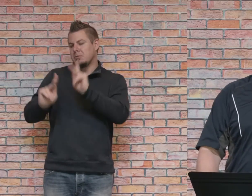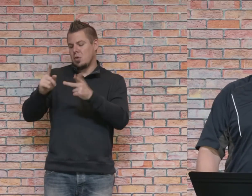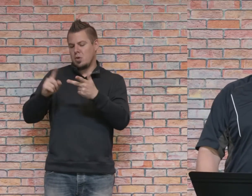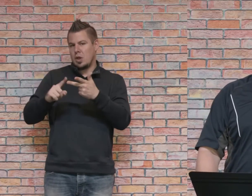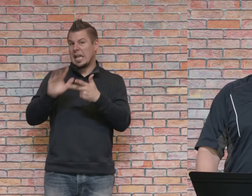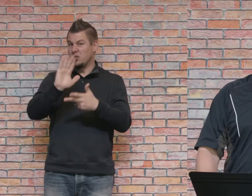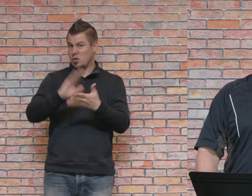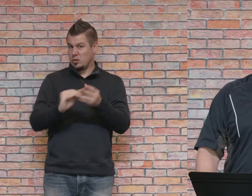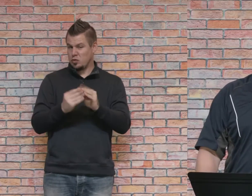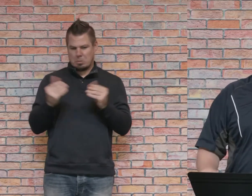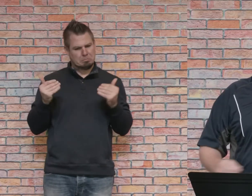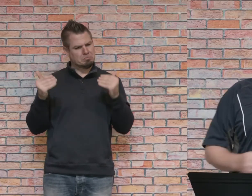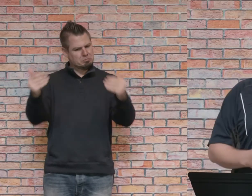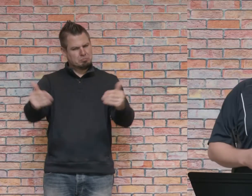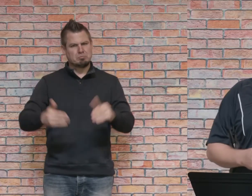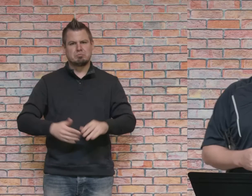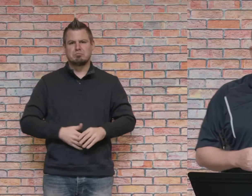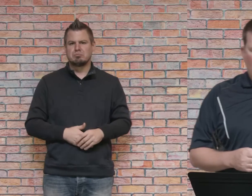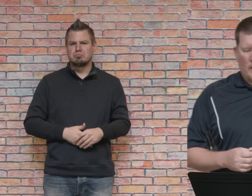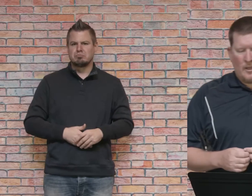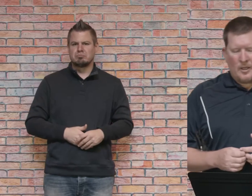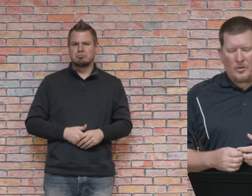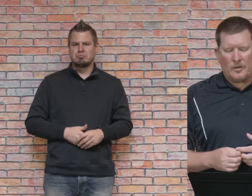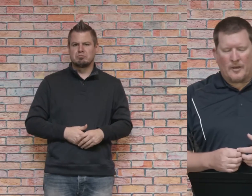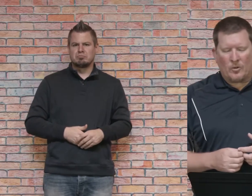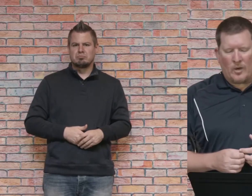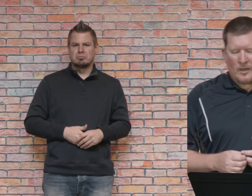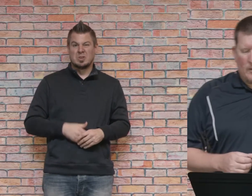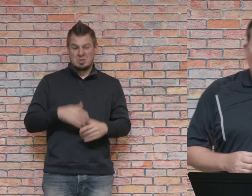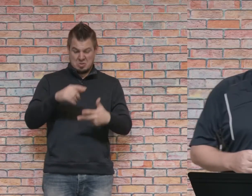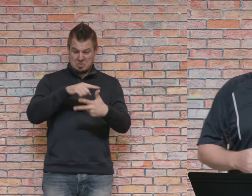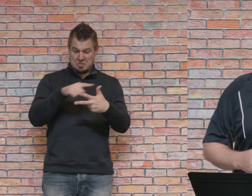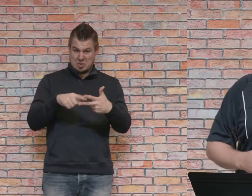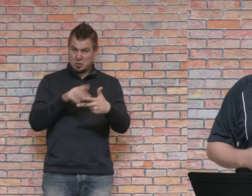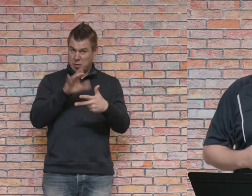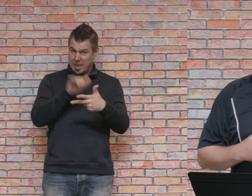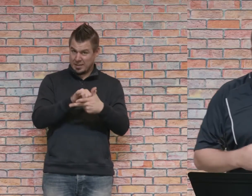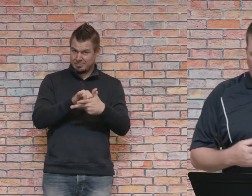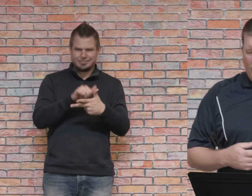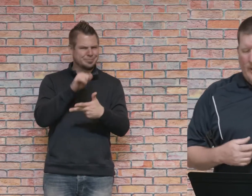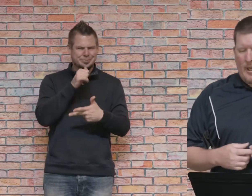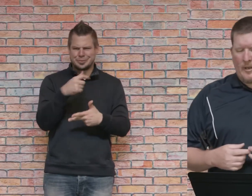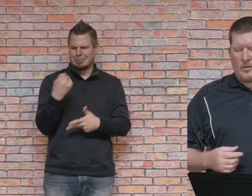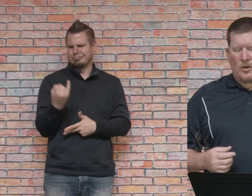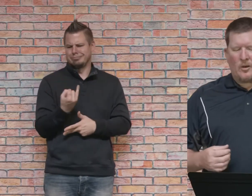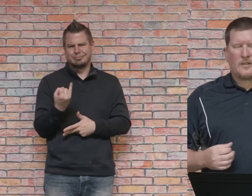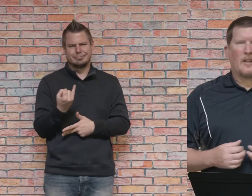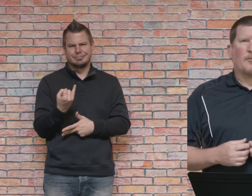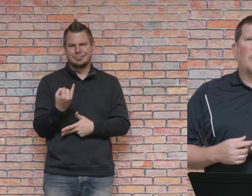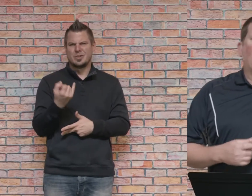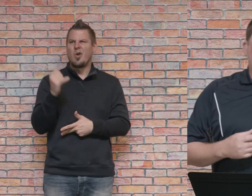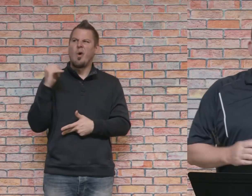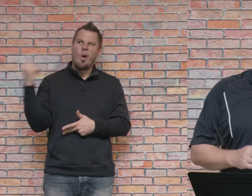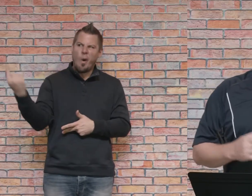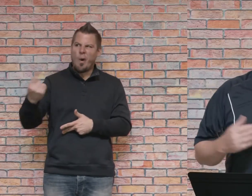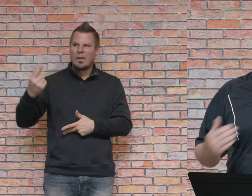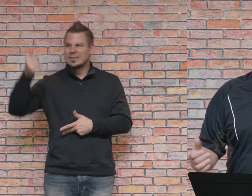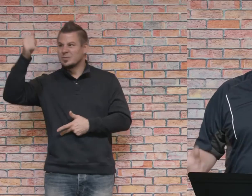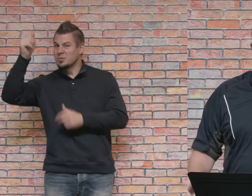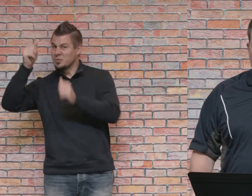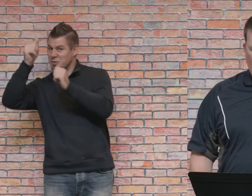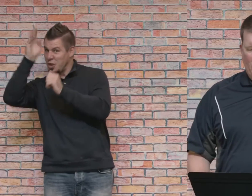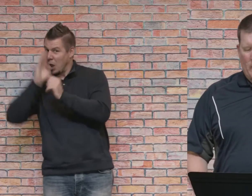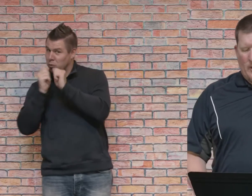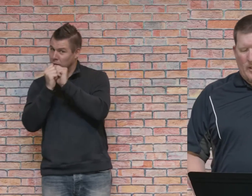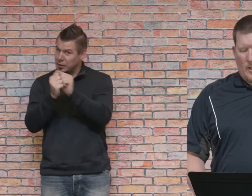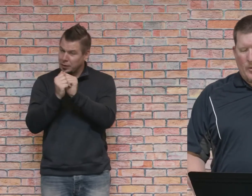story. And when you do that, you will never walk alone. You will always have God, and you will always have people walking with